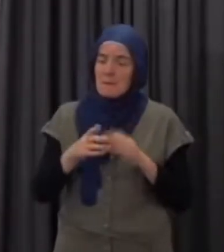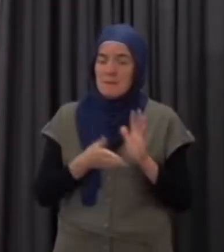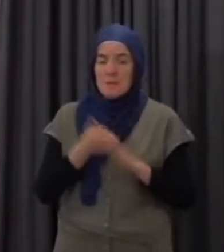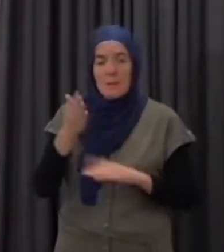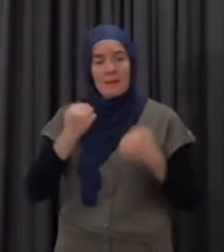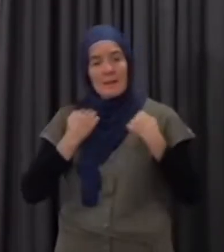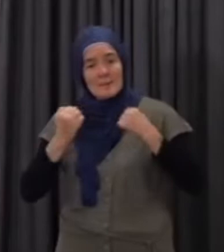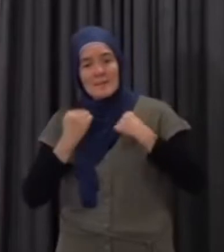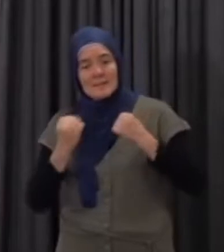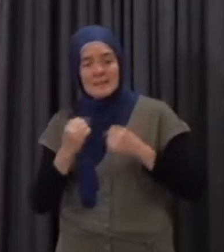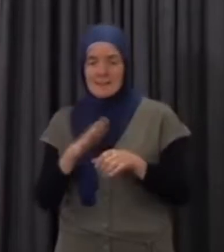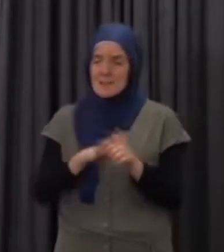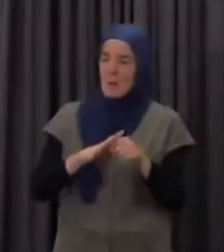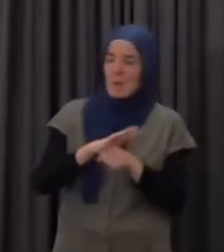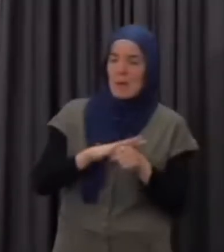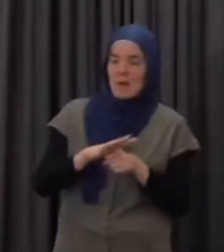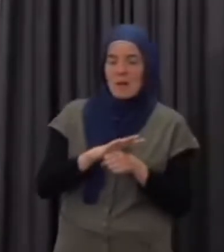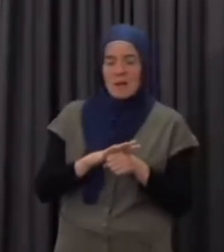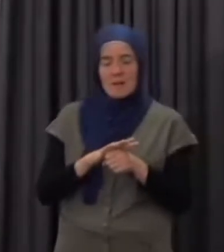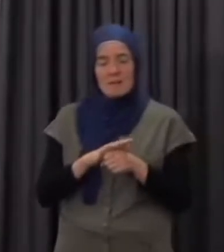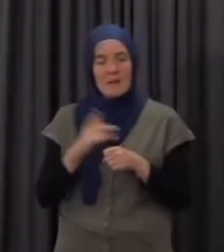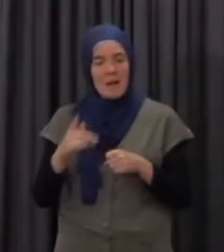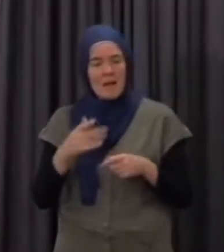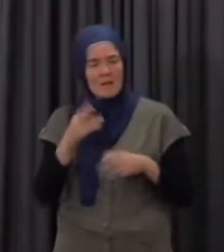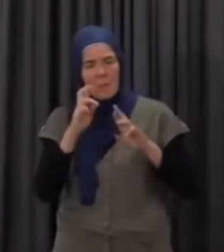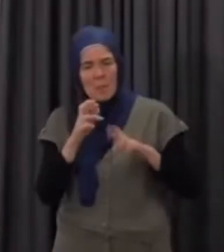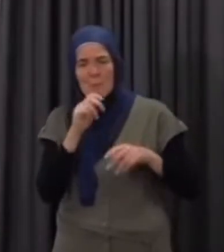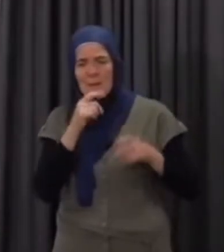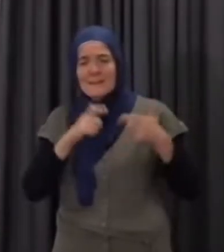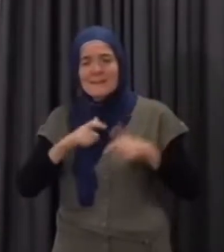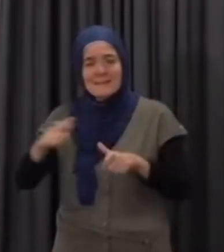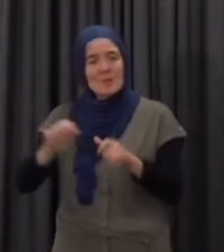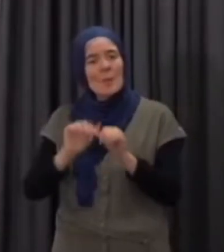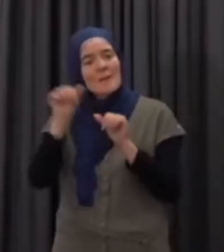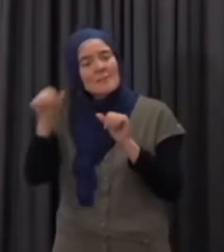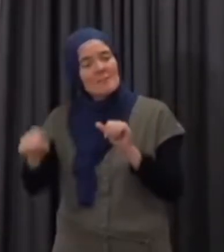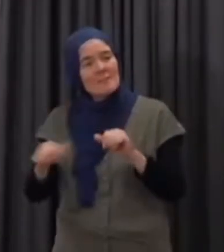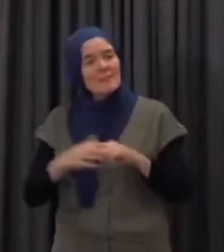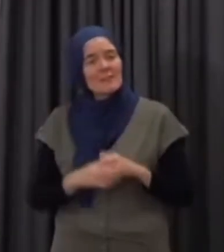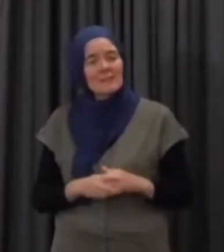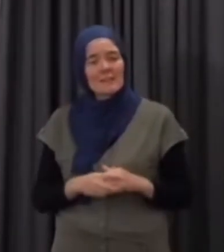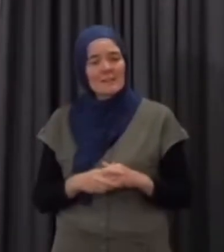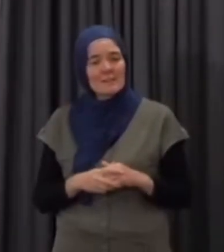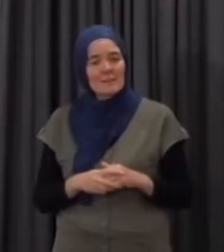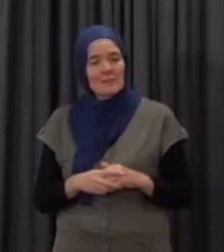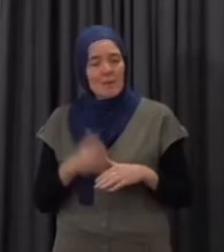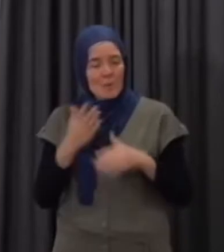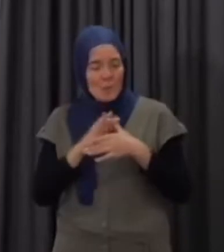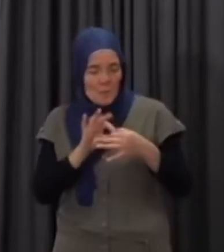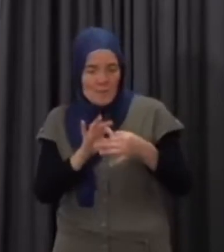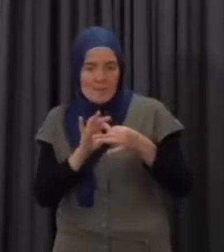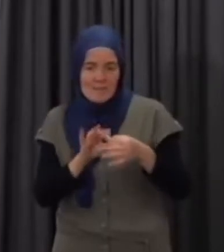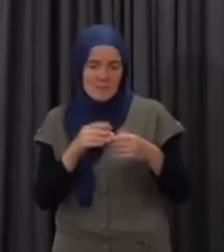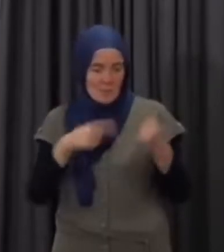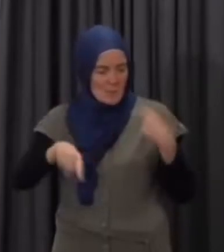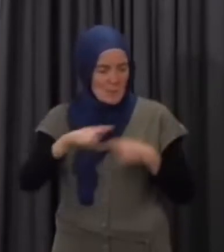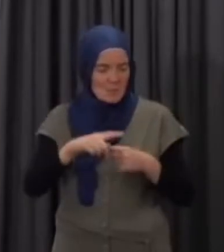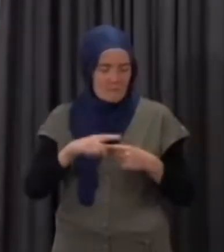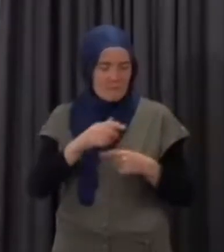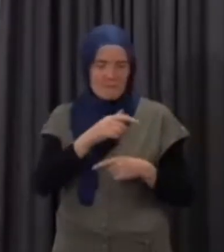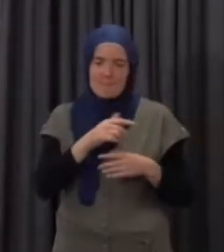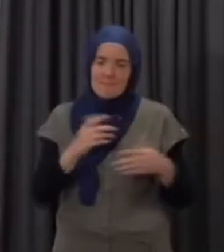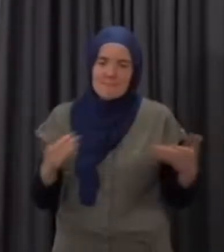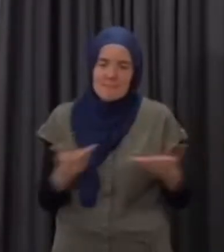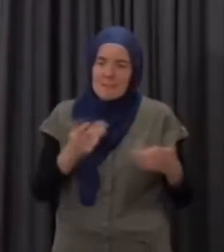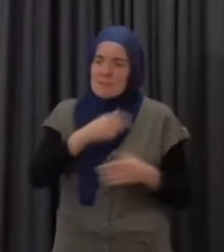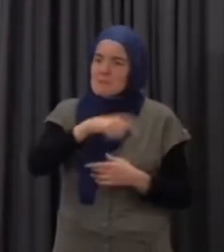perhaps we're able to retain some of that to the future and we can work with the population to look after their own health. Obviously we're moving to a bit of a different phase at